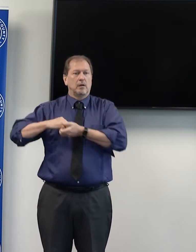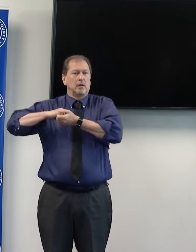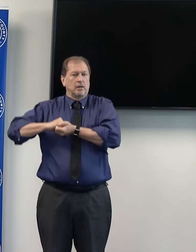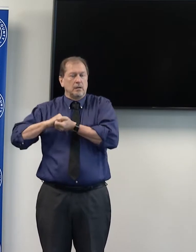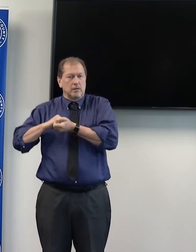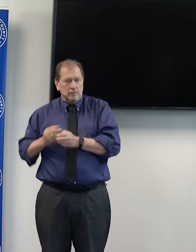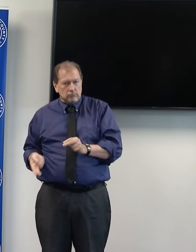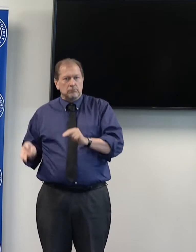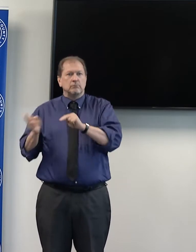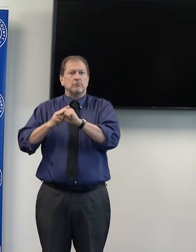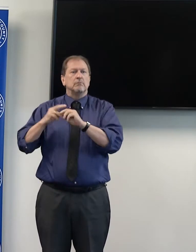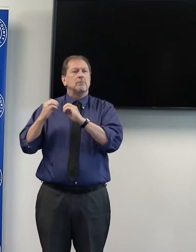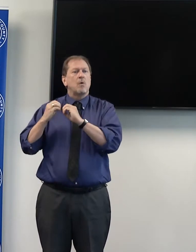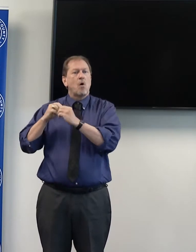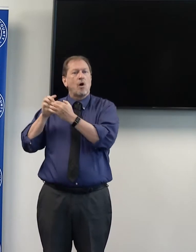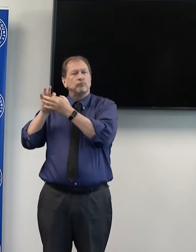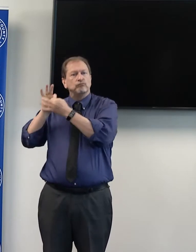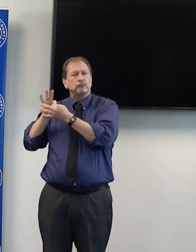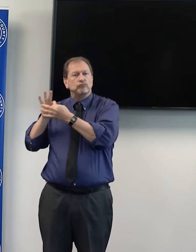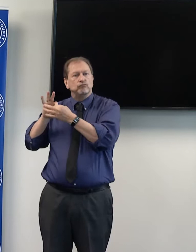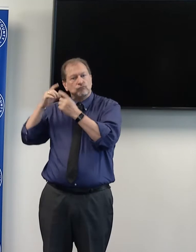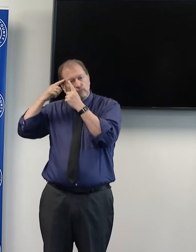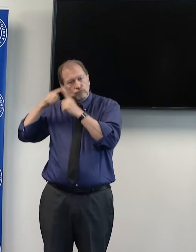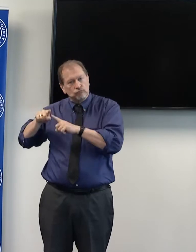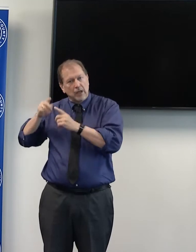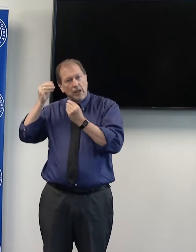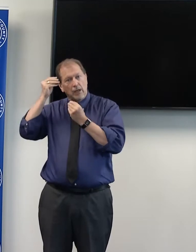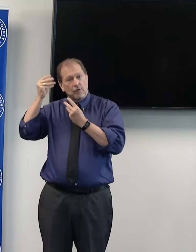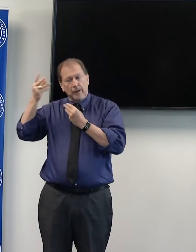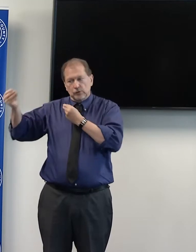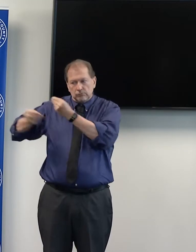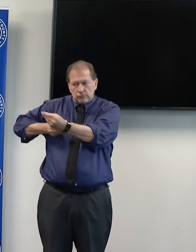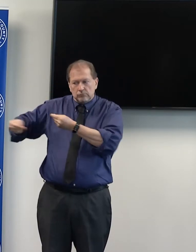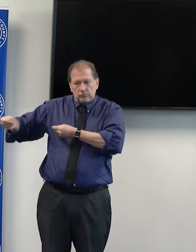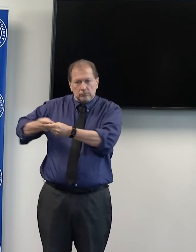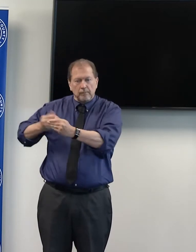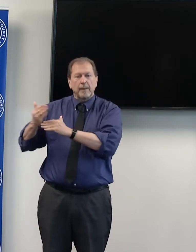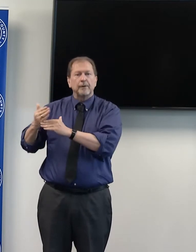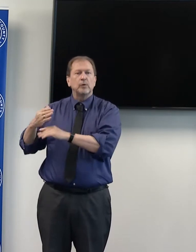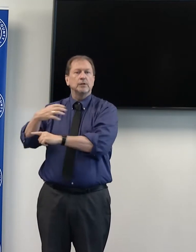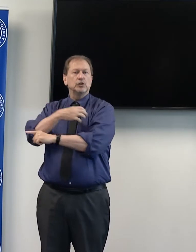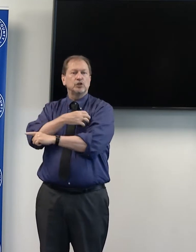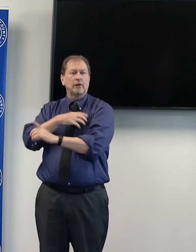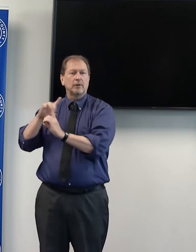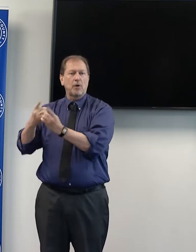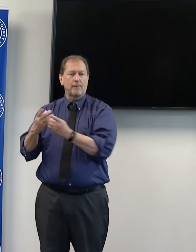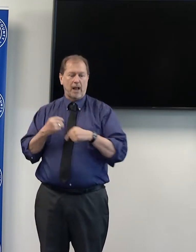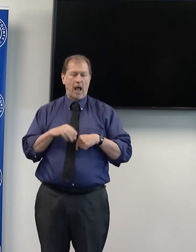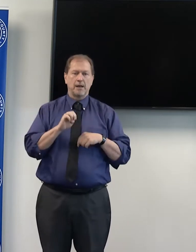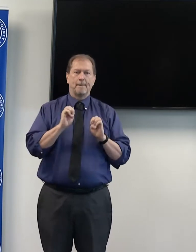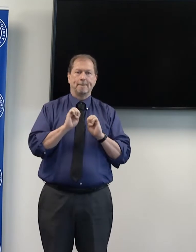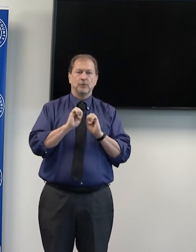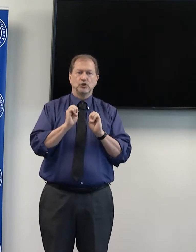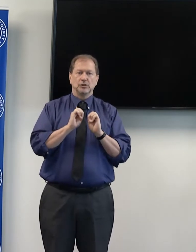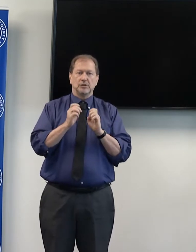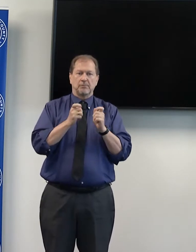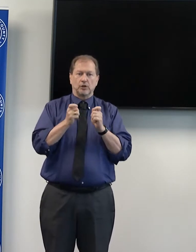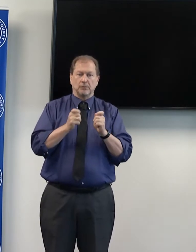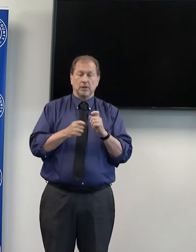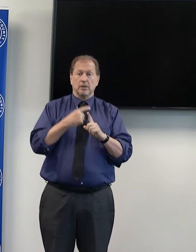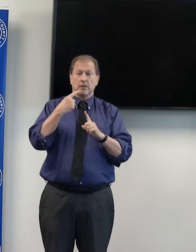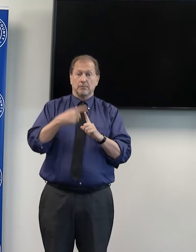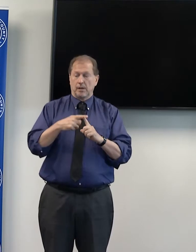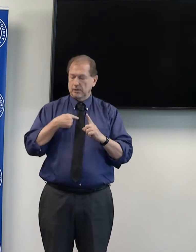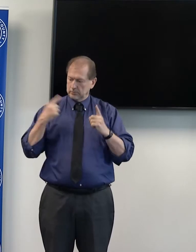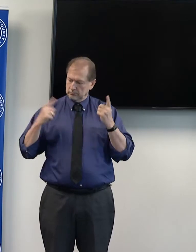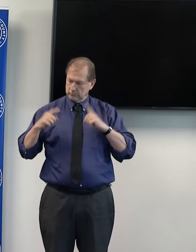Sheriff's Office. Not only did we share information, we also coordinated law enforcement response